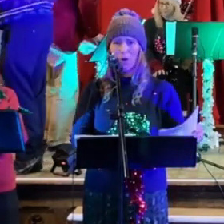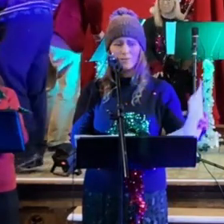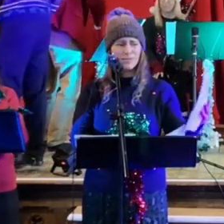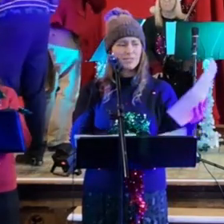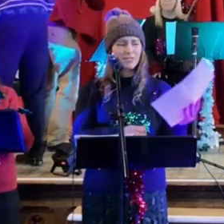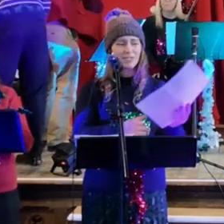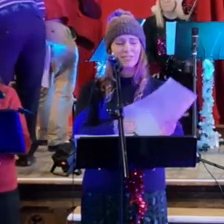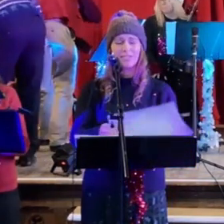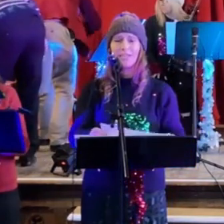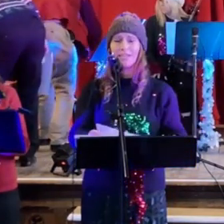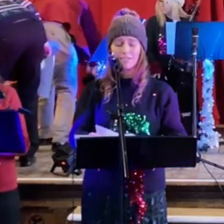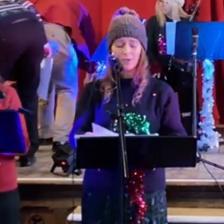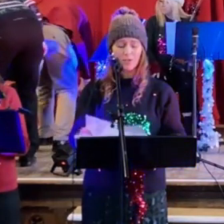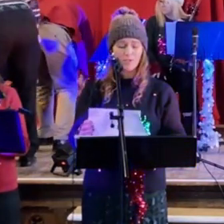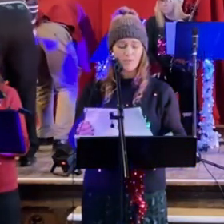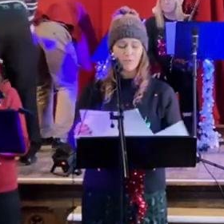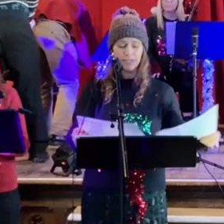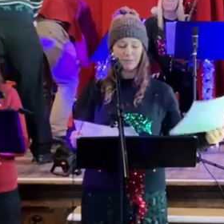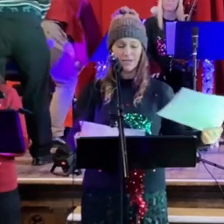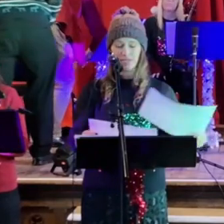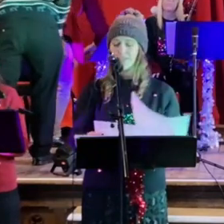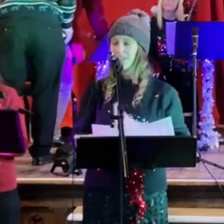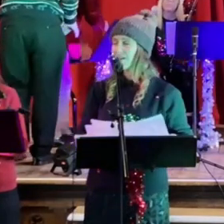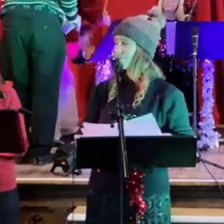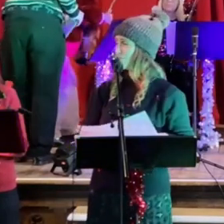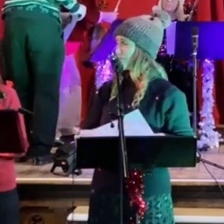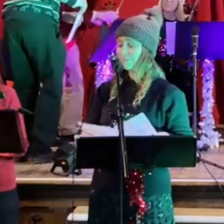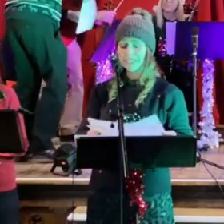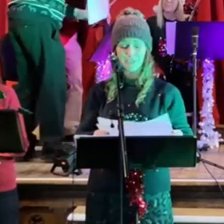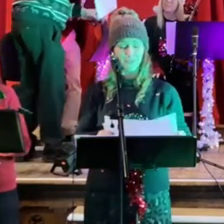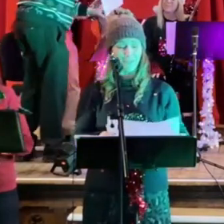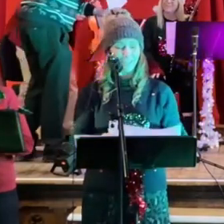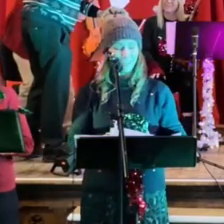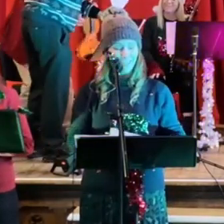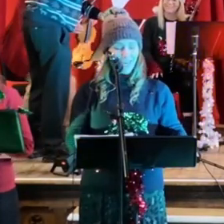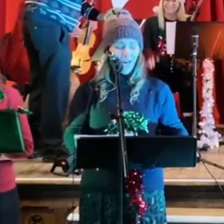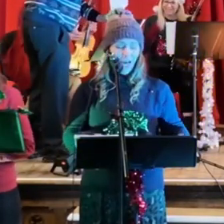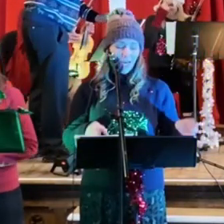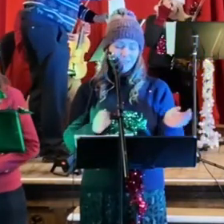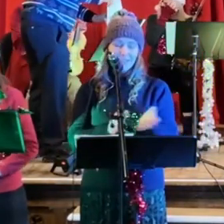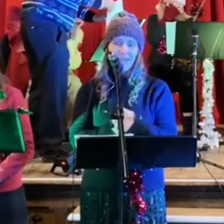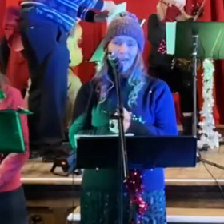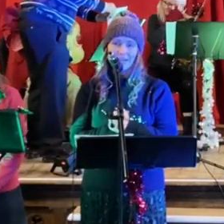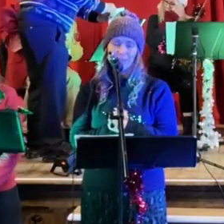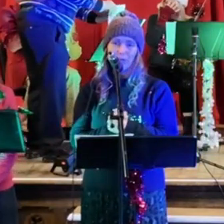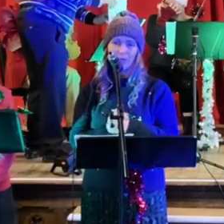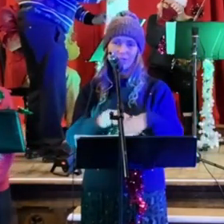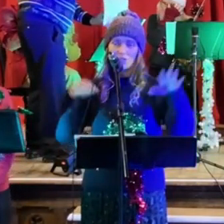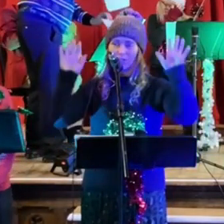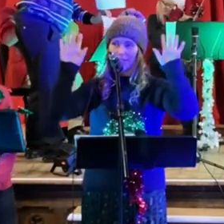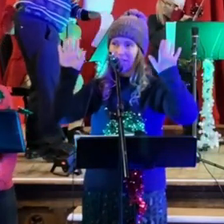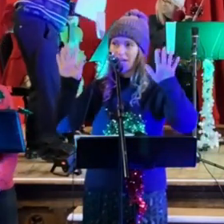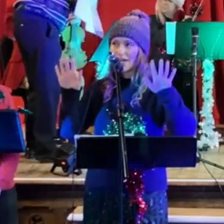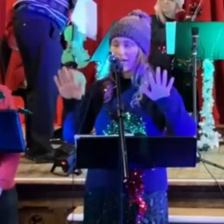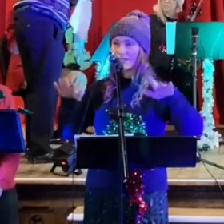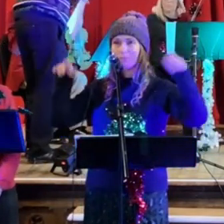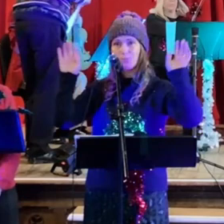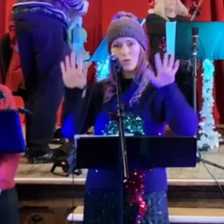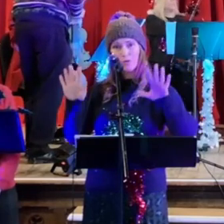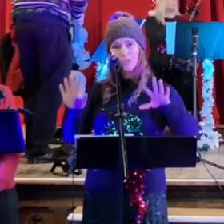beyond. Singing is not just for Christmas. I've said that a few times this week. And next, we're going to just take the mood